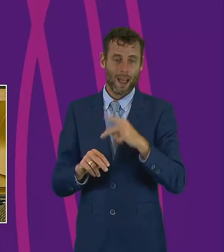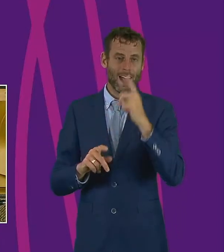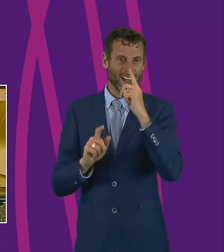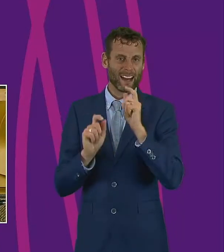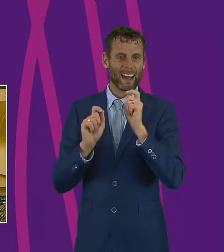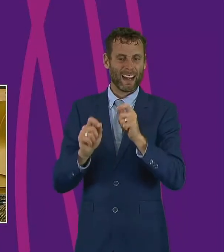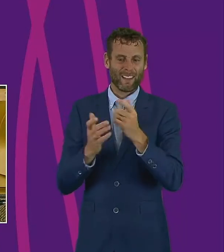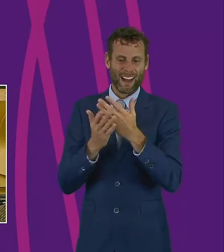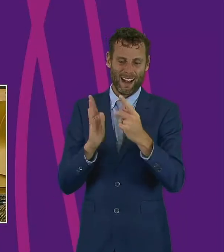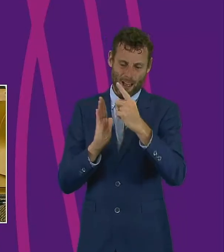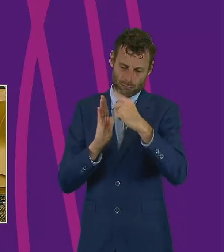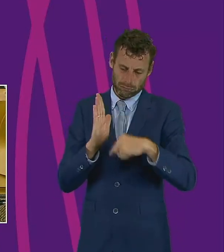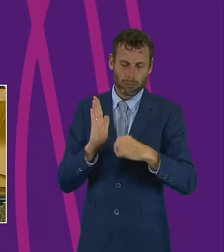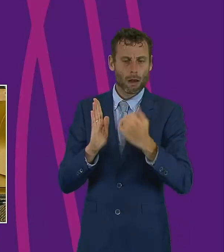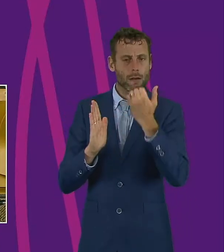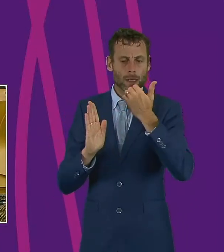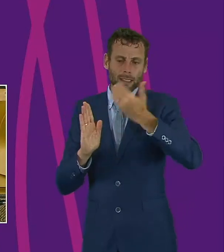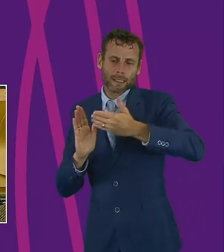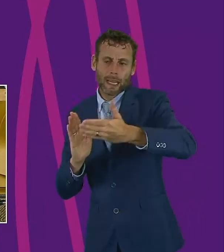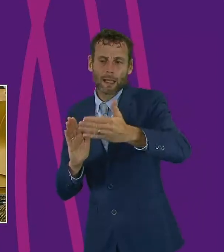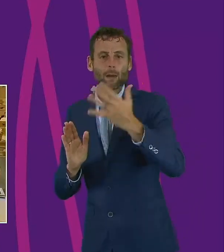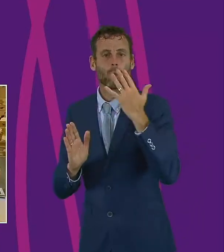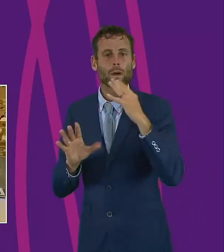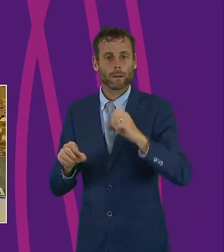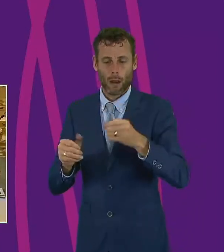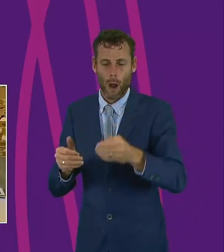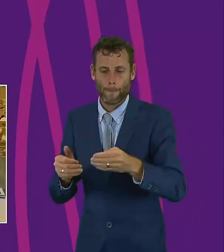timetable for the lifting of the various restrictions that are in place.